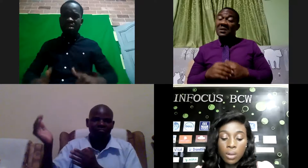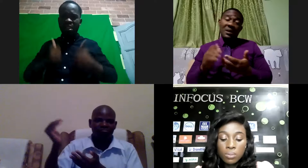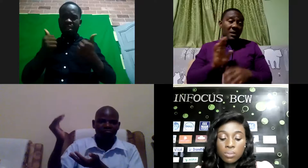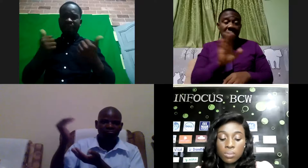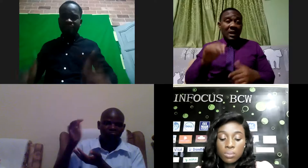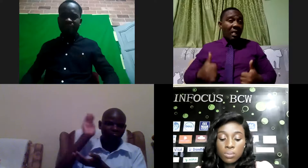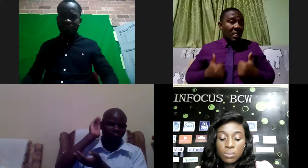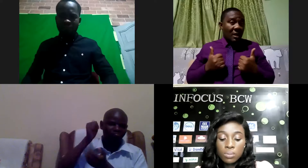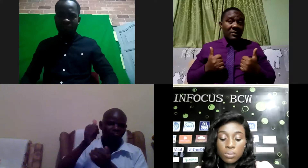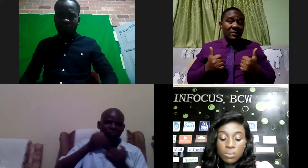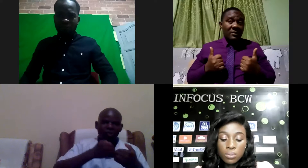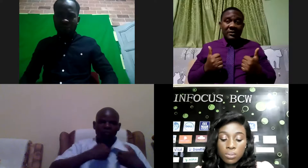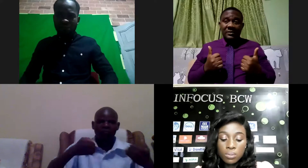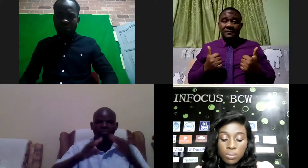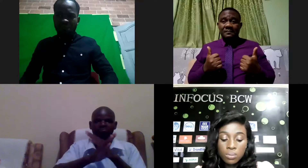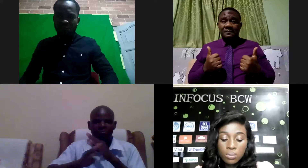Okay.